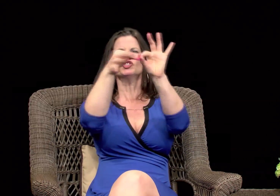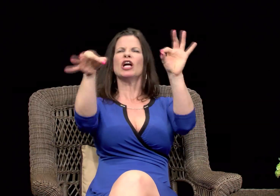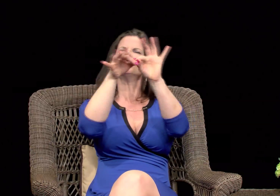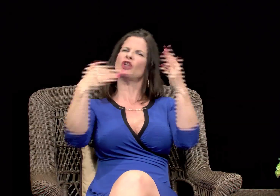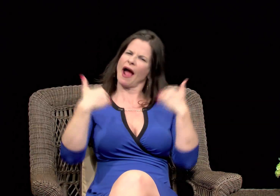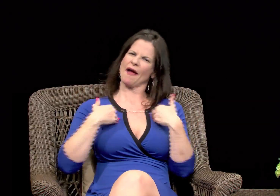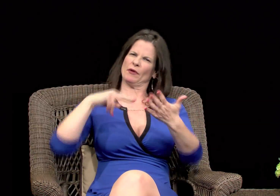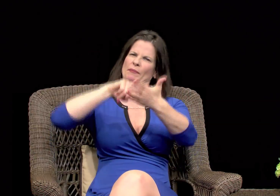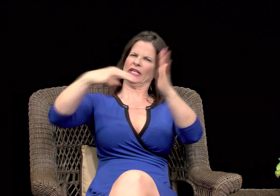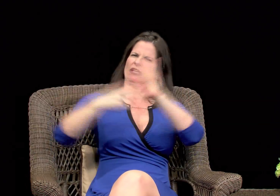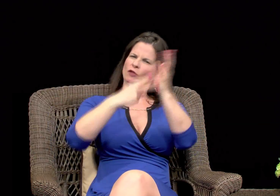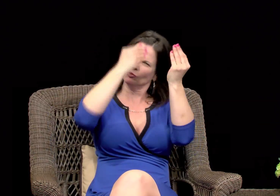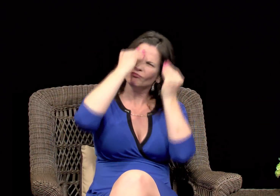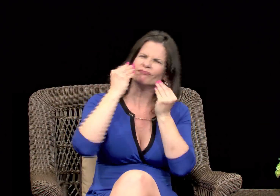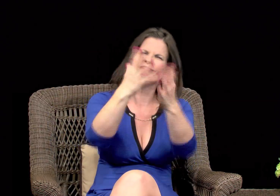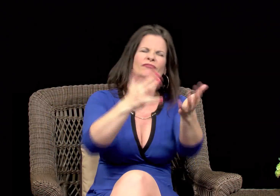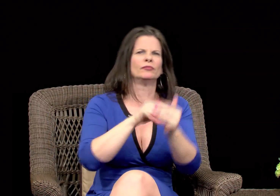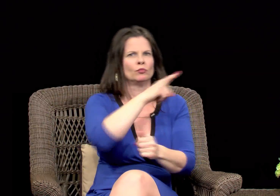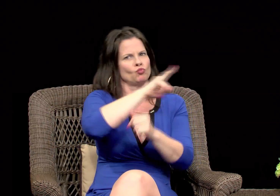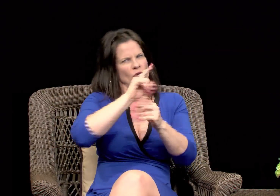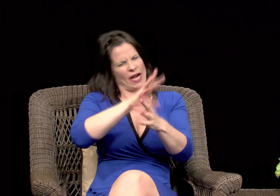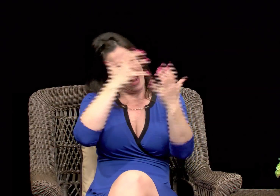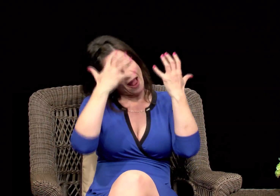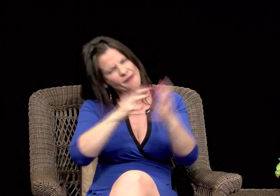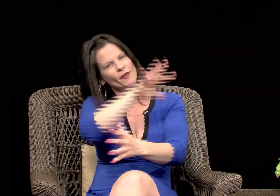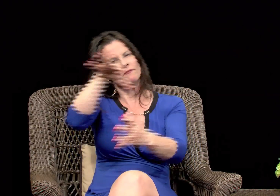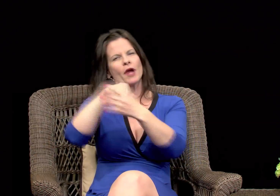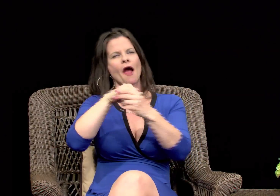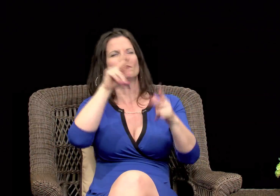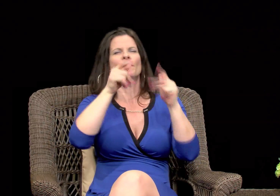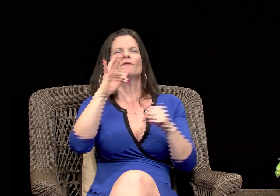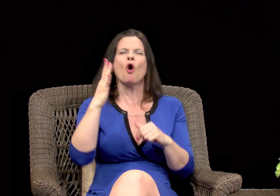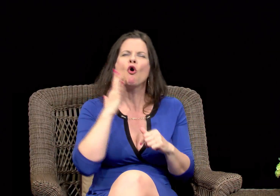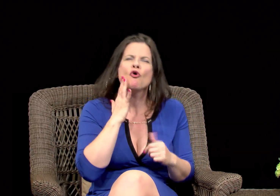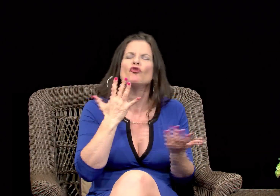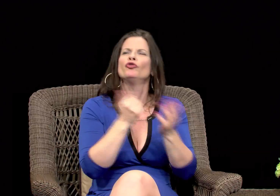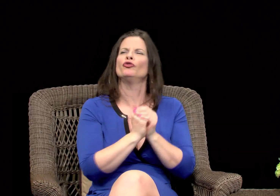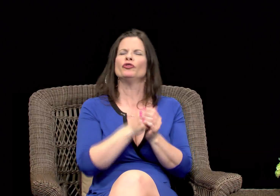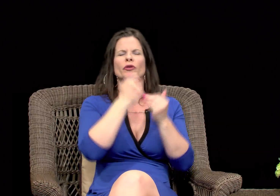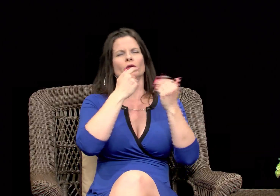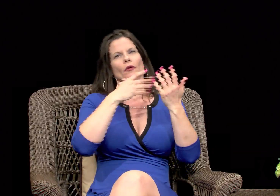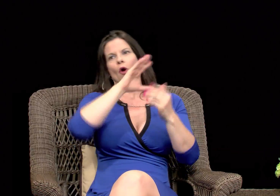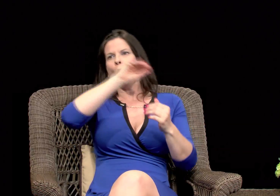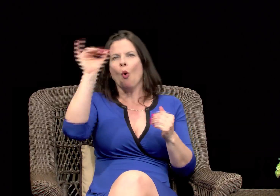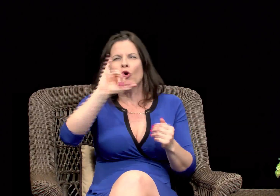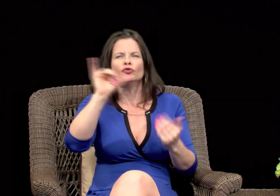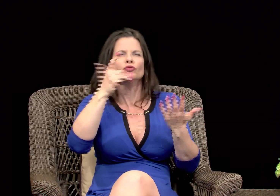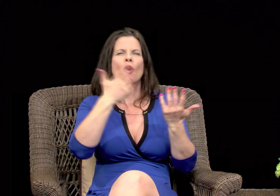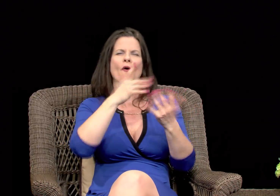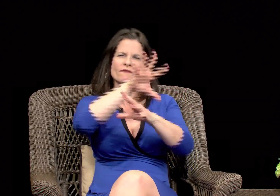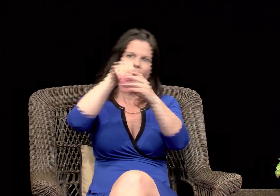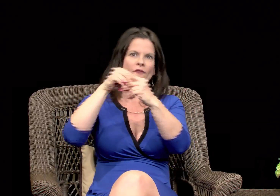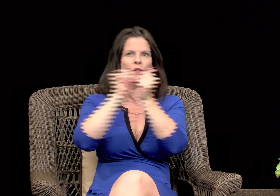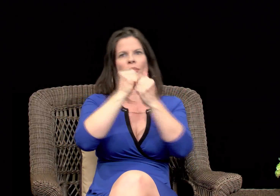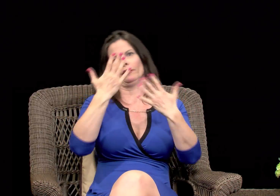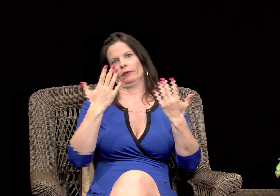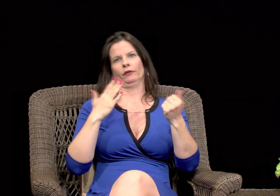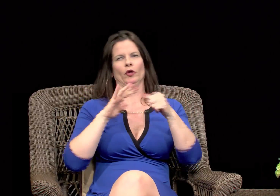same time, she has a message. She has something that she wants to share with people of color, and also